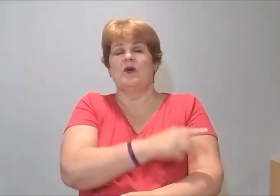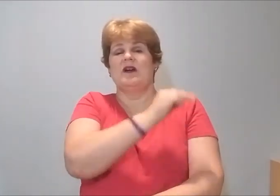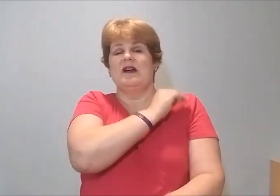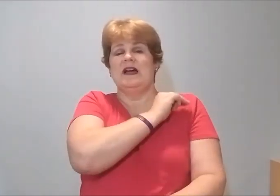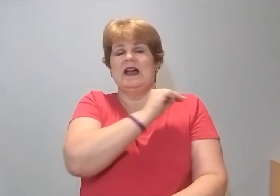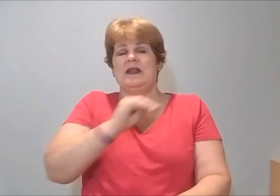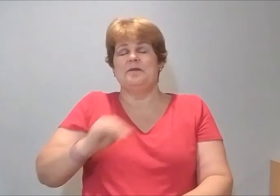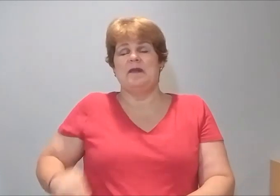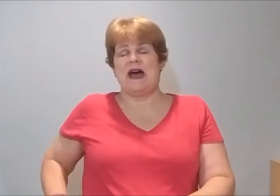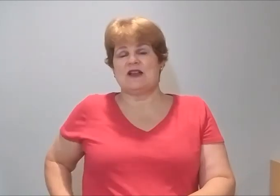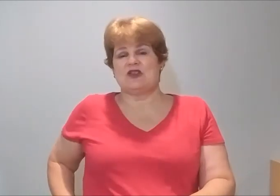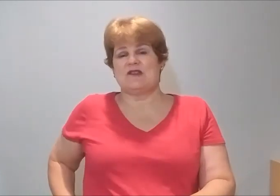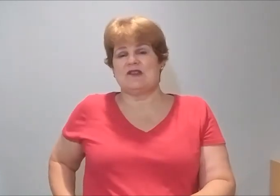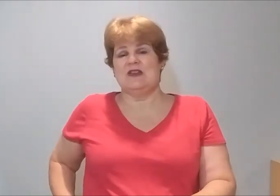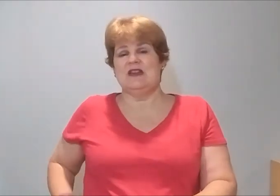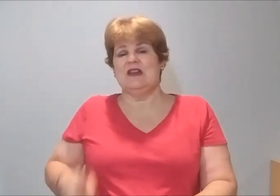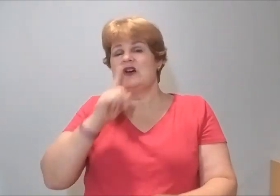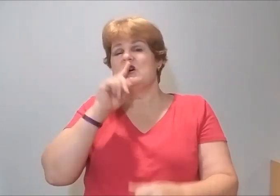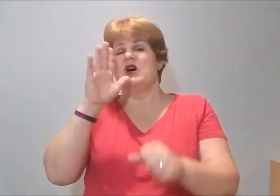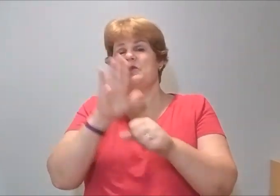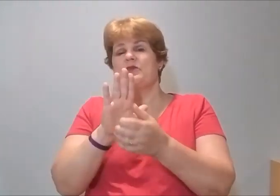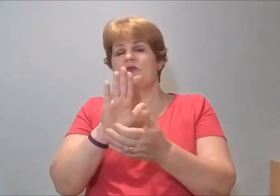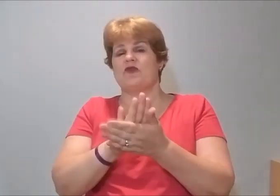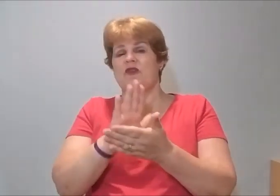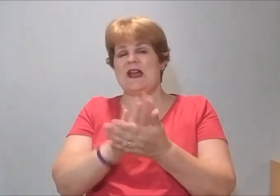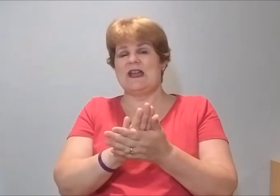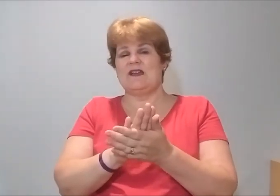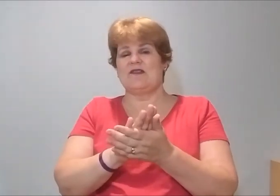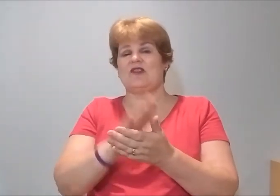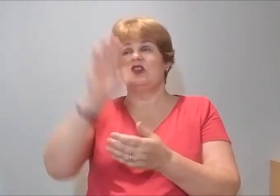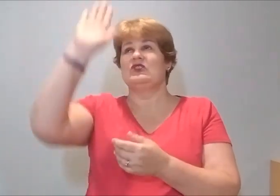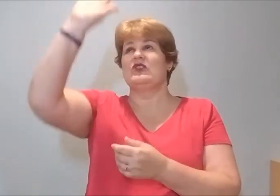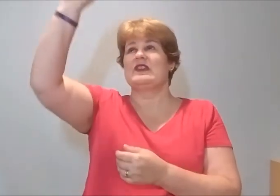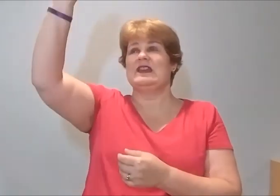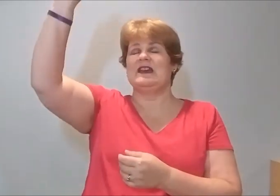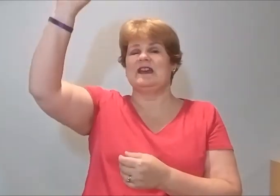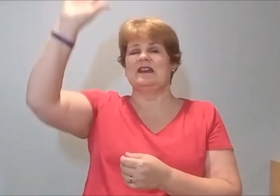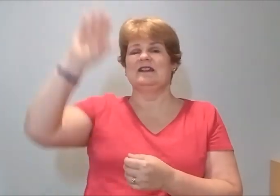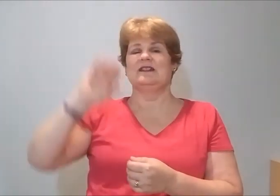Power and majesty, praise to the King.